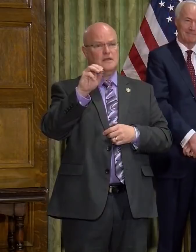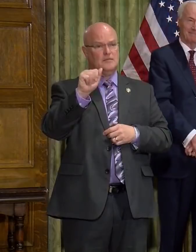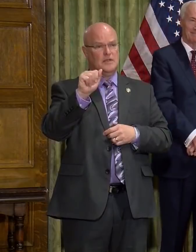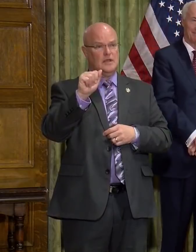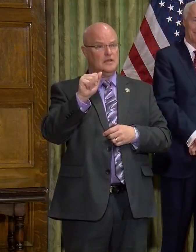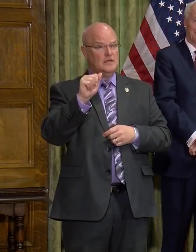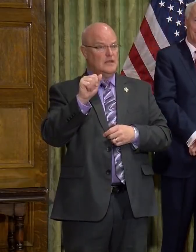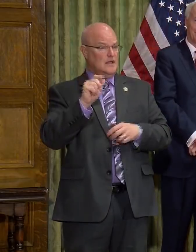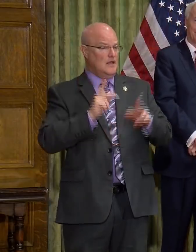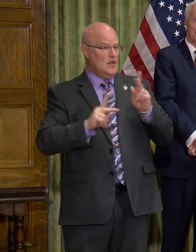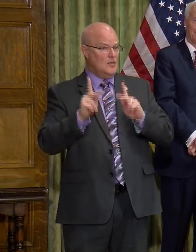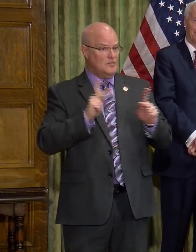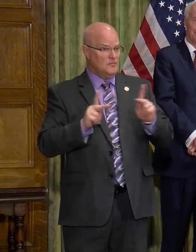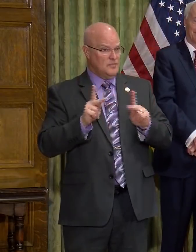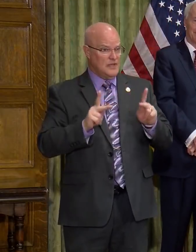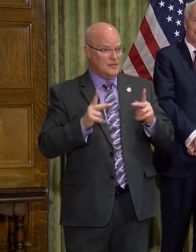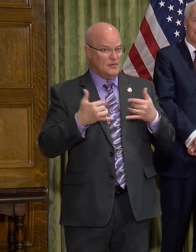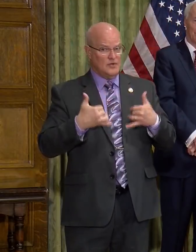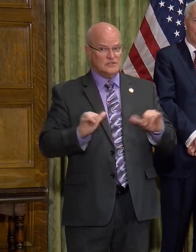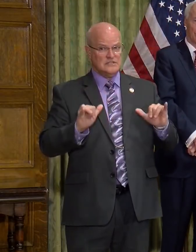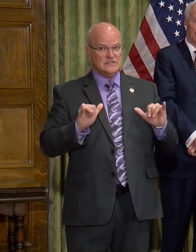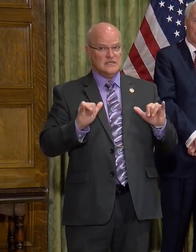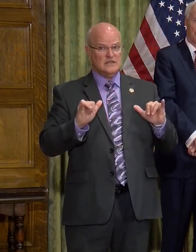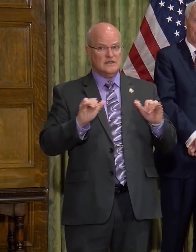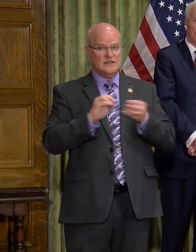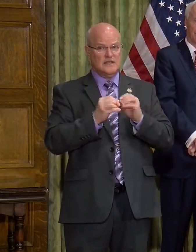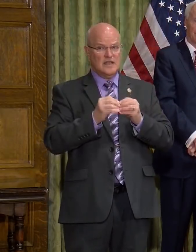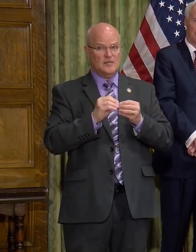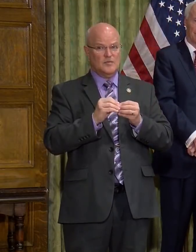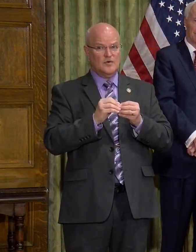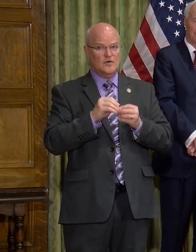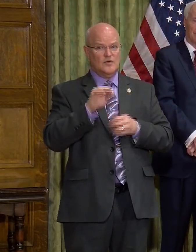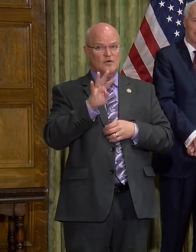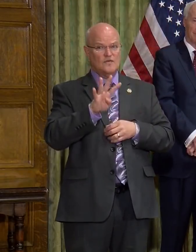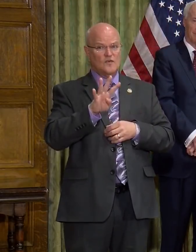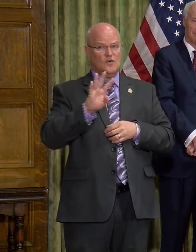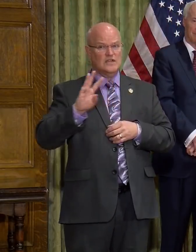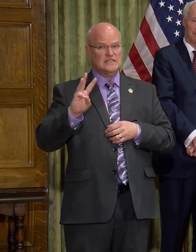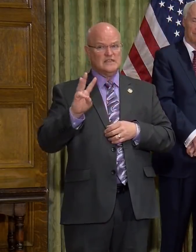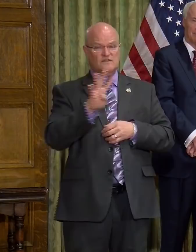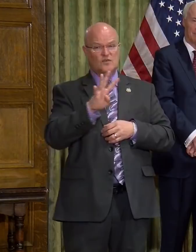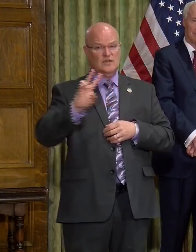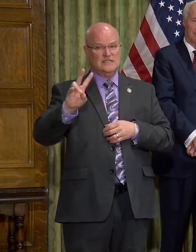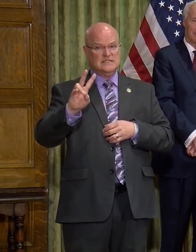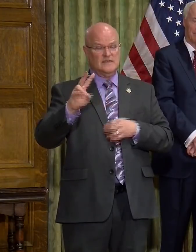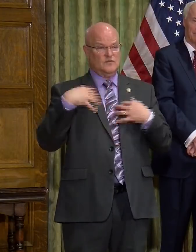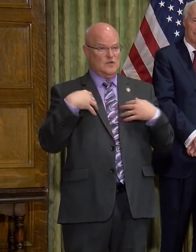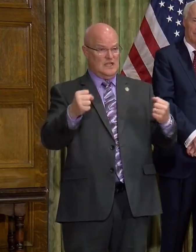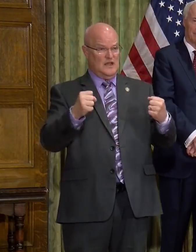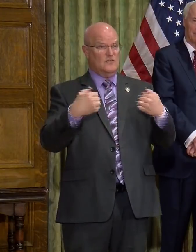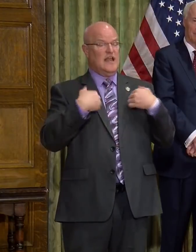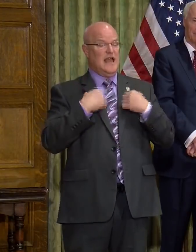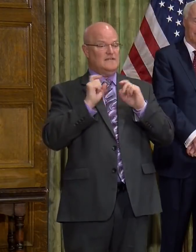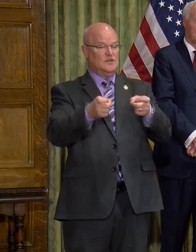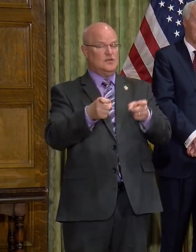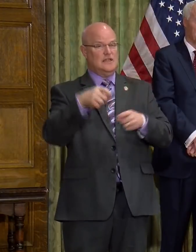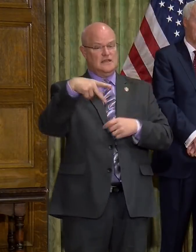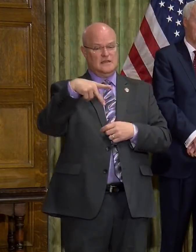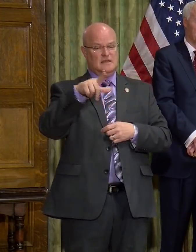ask if any of those, what did you say the number is, 46 or 47 who have recovered have donated